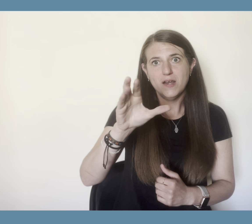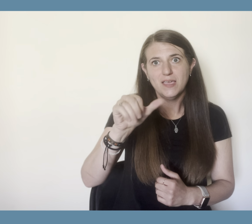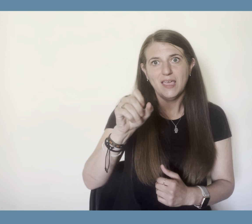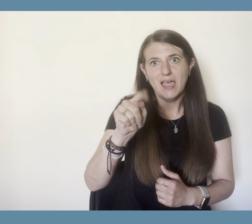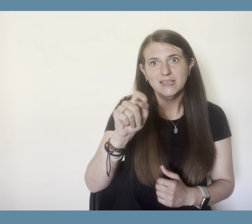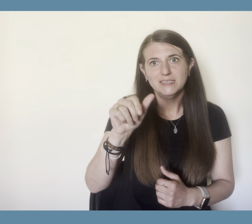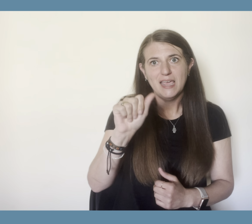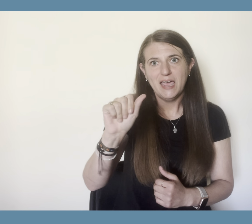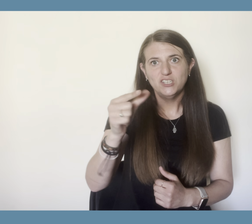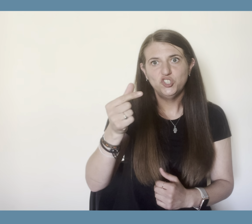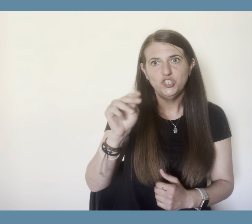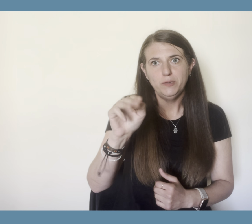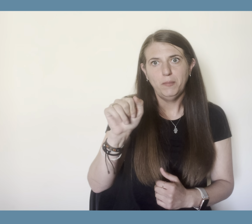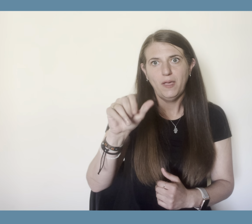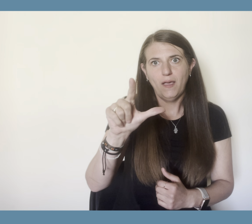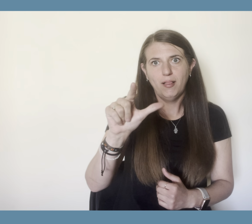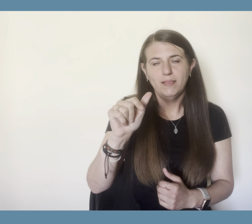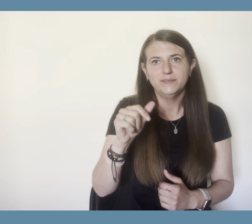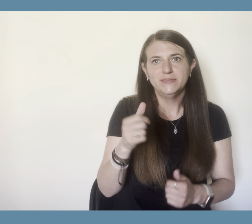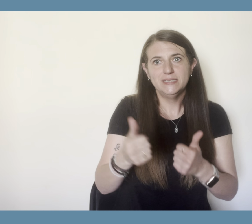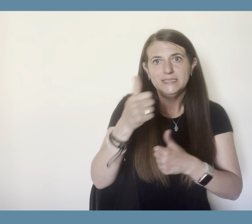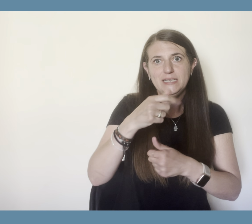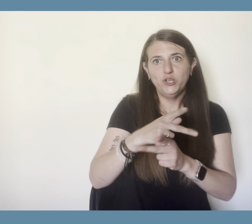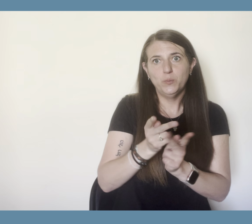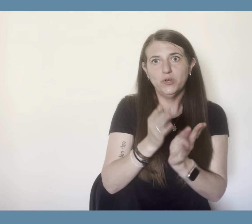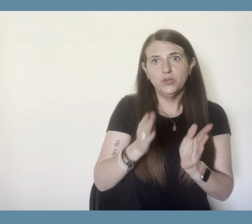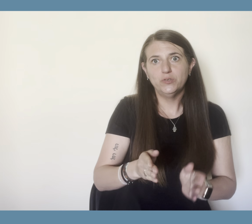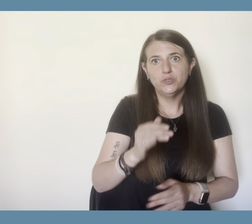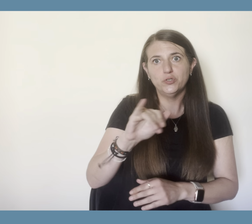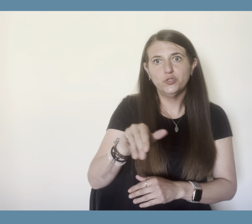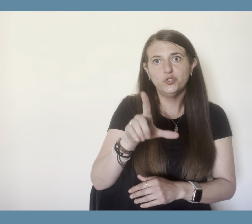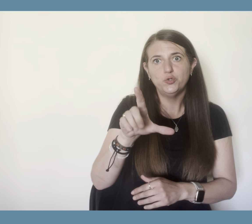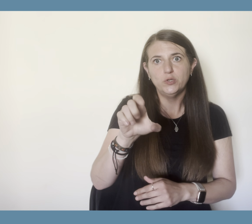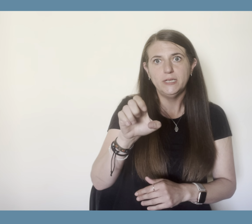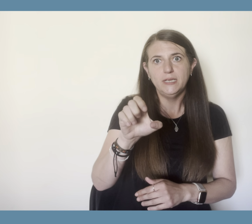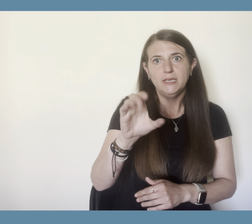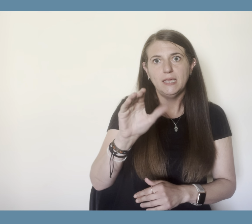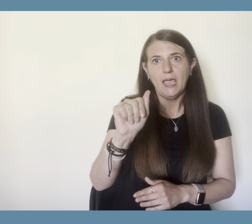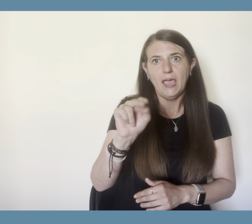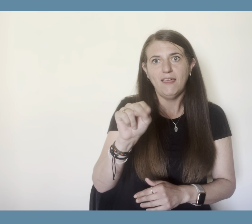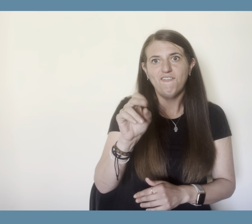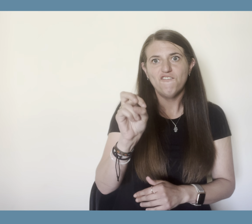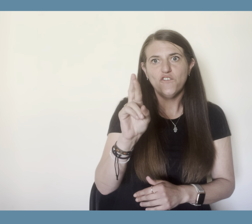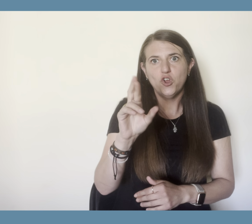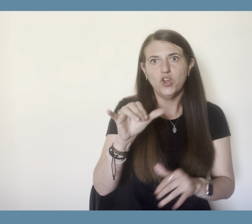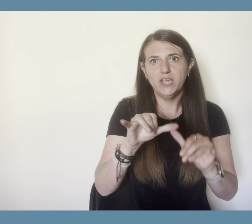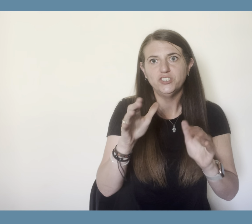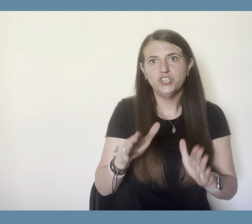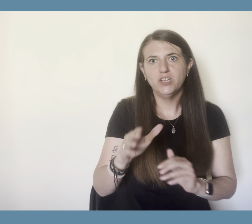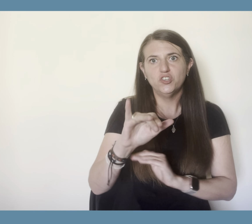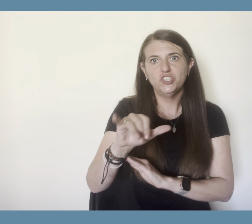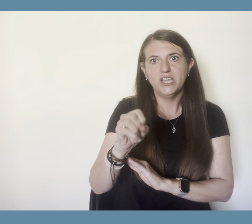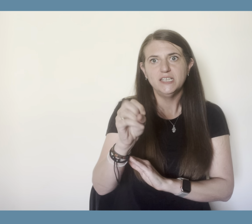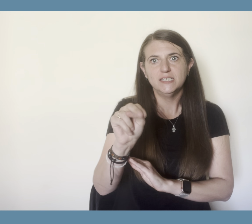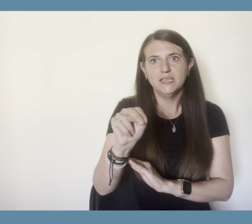peacefulexitpodcast@gmail.com. Our senior producer is Julie Camphor, and our sound engineer is Jason Gambrell.